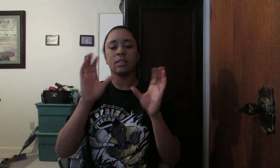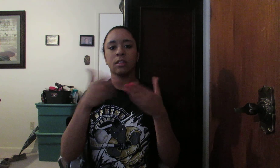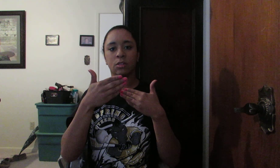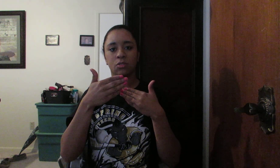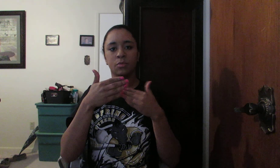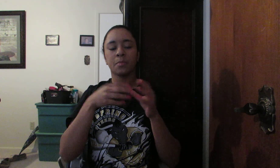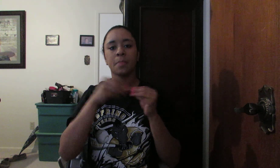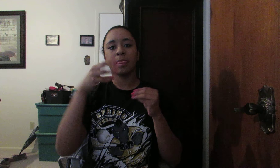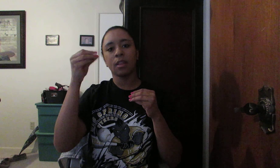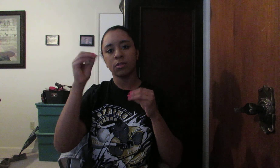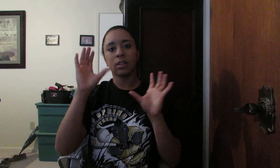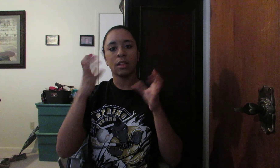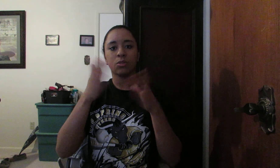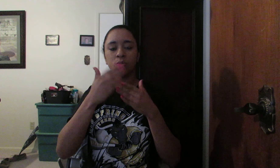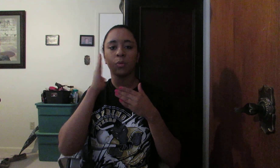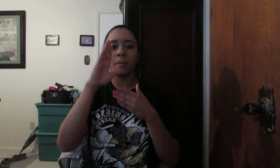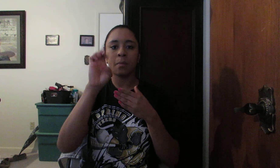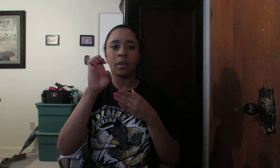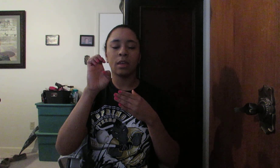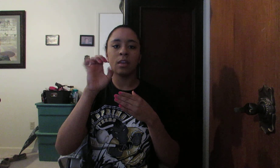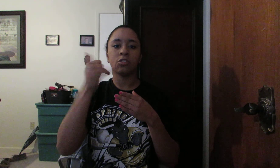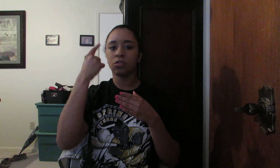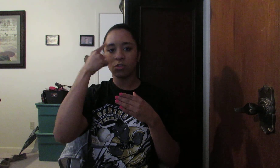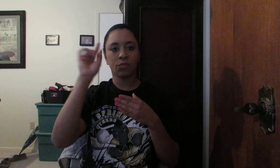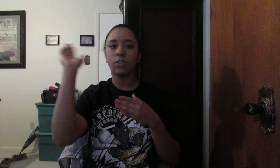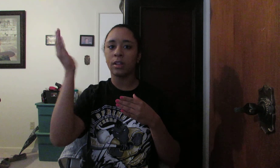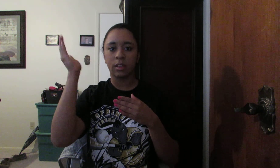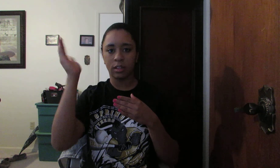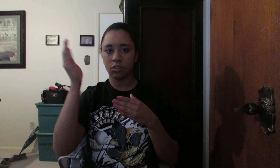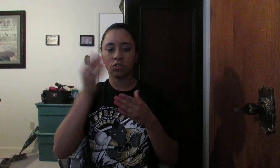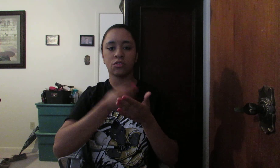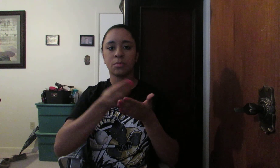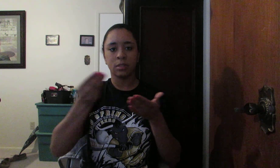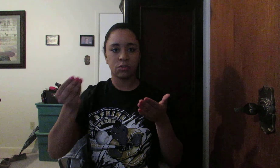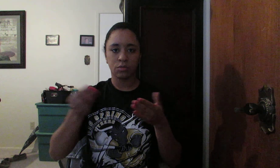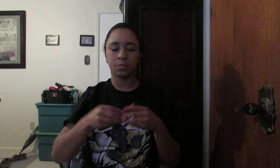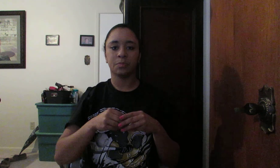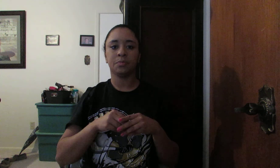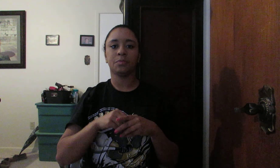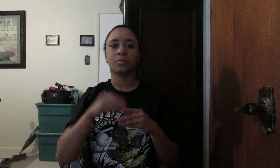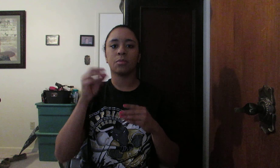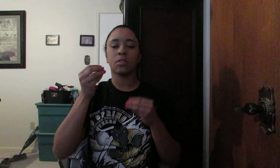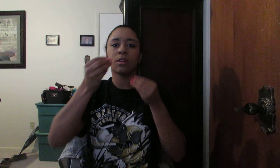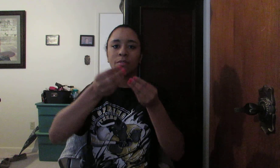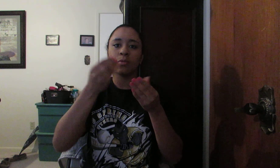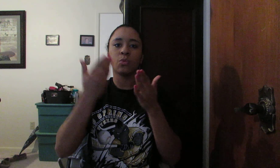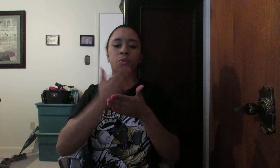and outside the classroom is going to be just for the lecture type material, the presentation of new ideas. And those are going to be